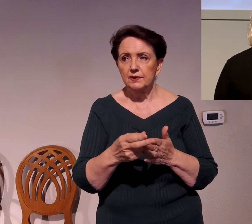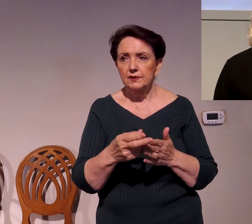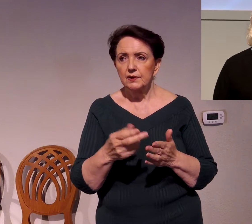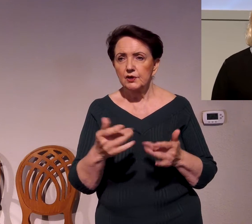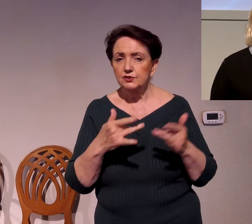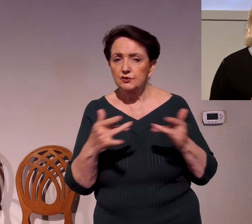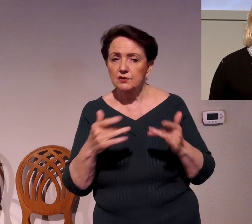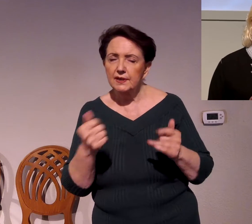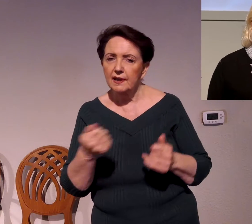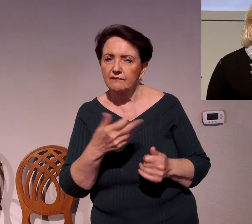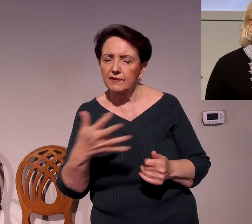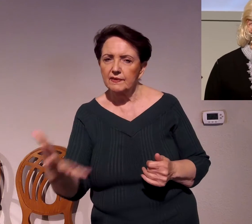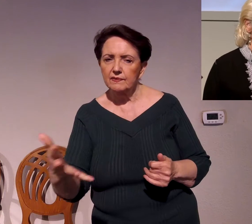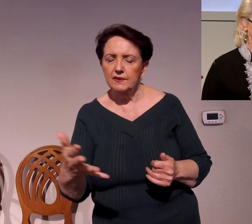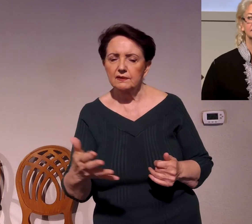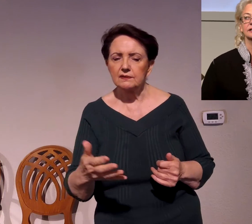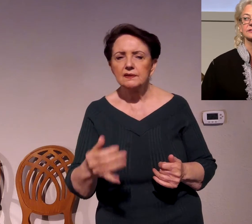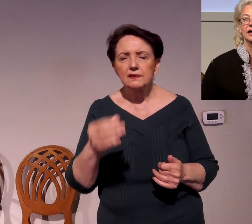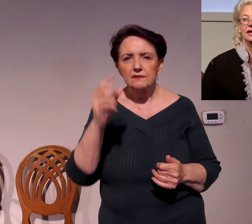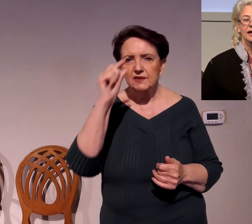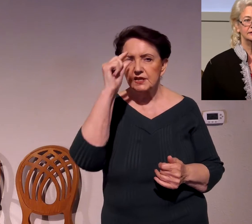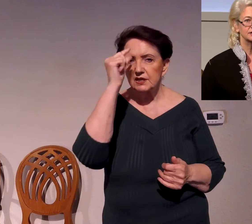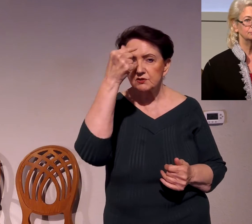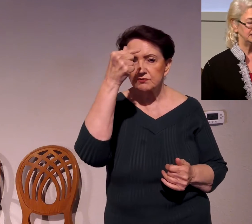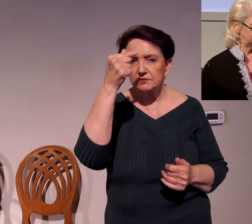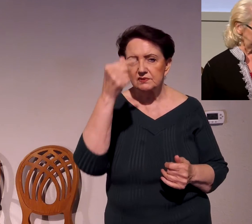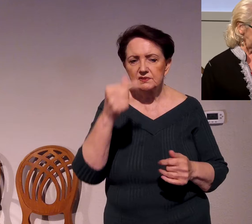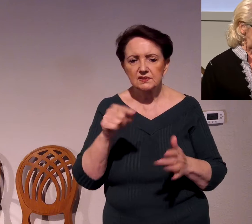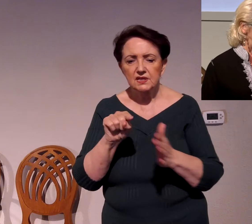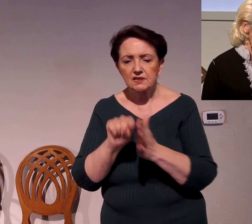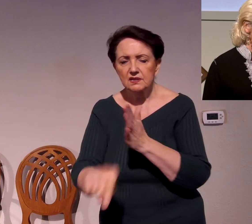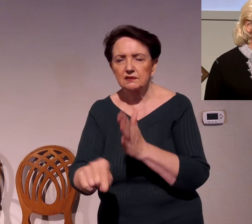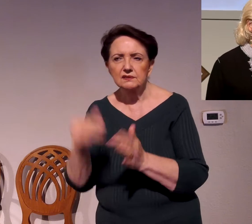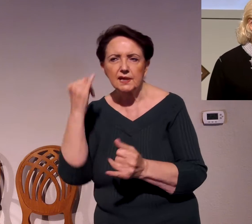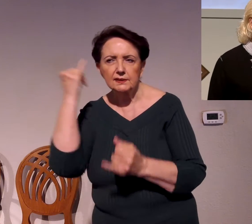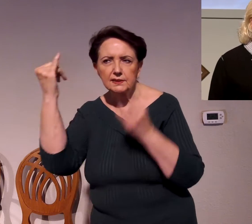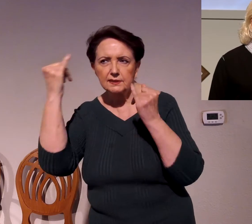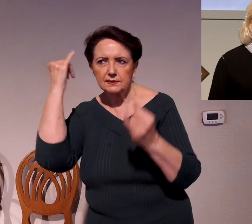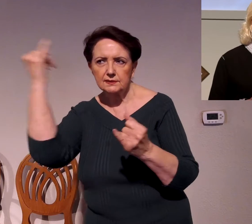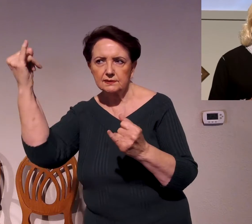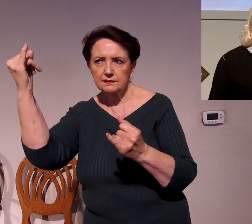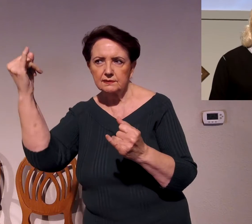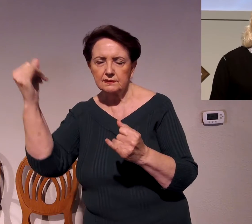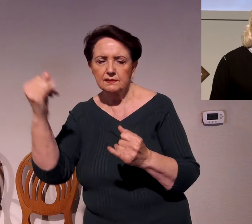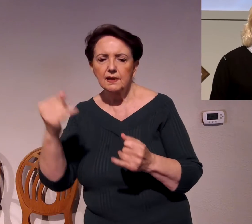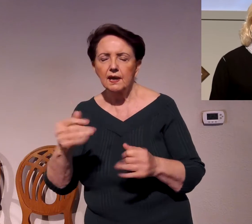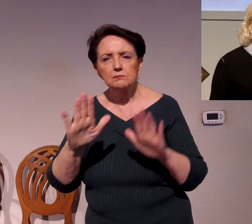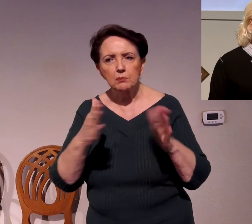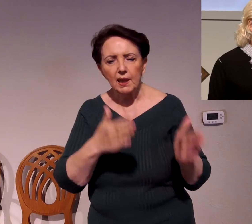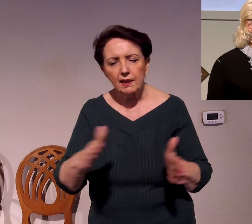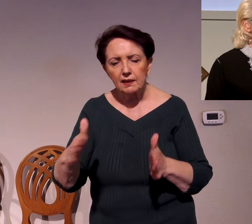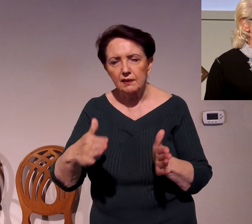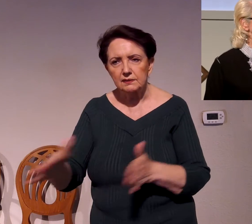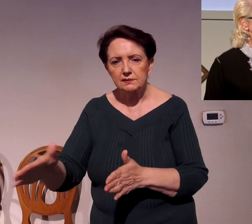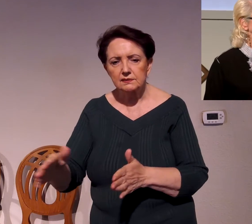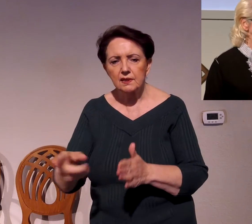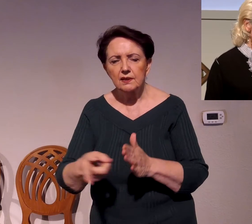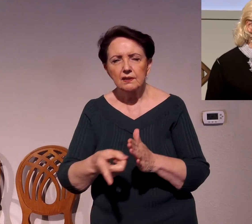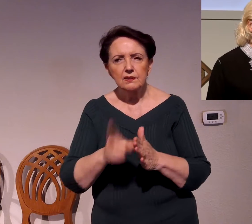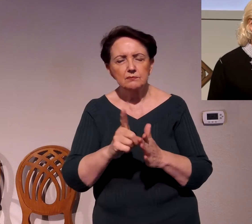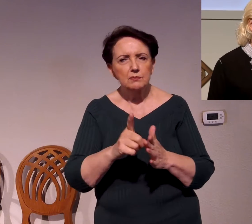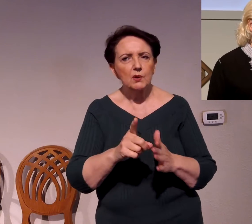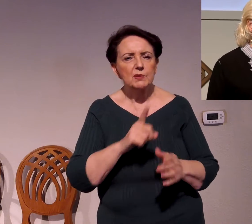which kills countless ideas and splendid plans, that the moment one